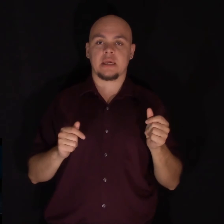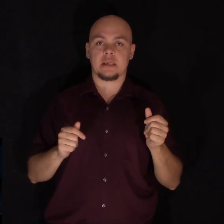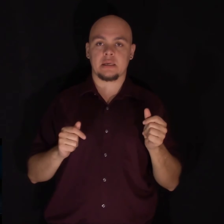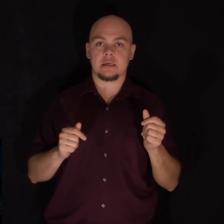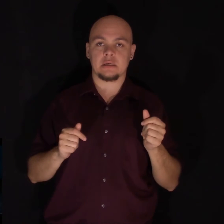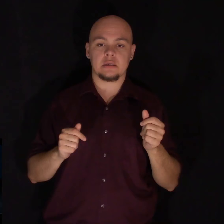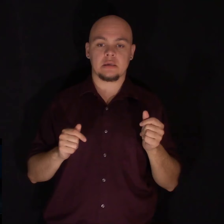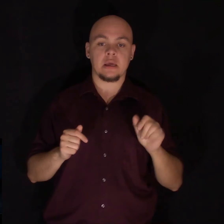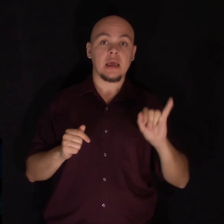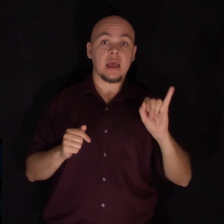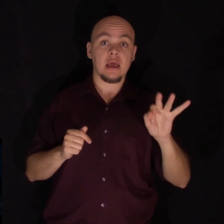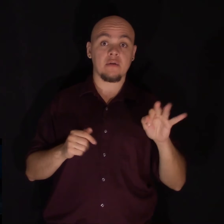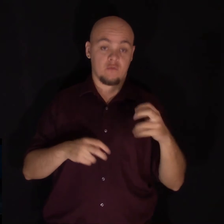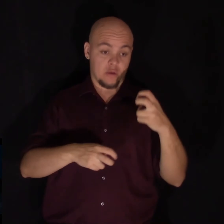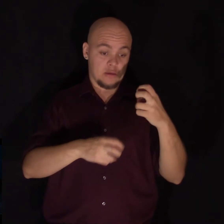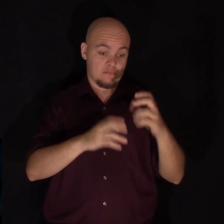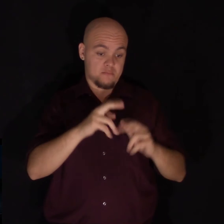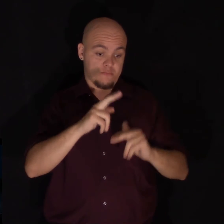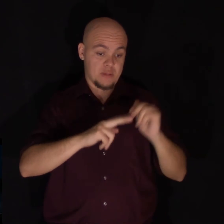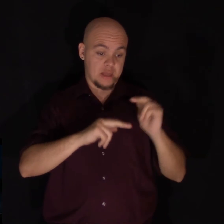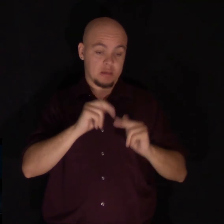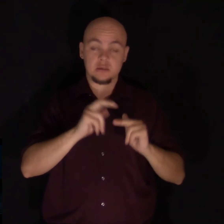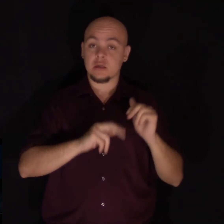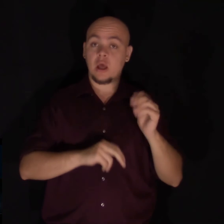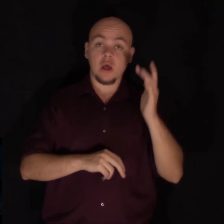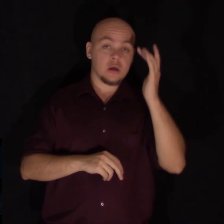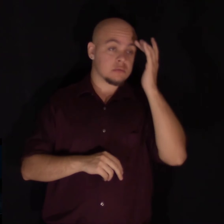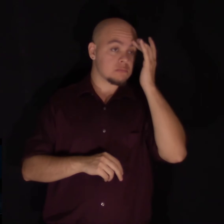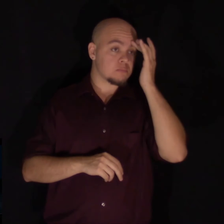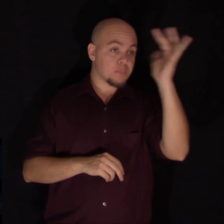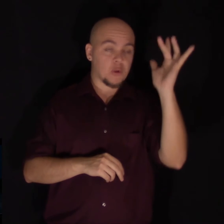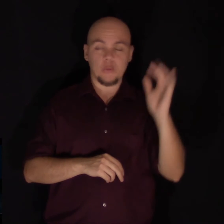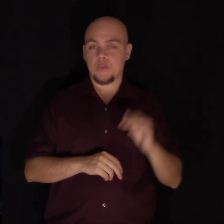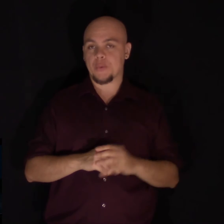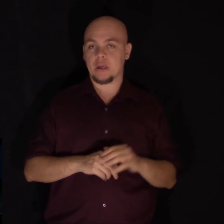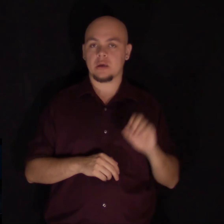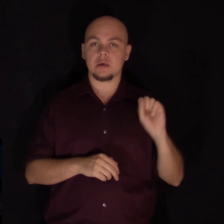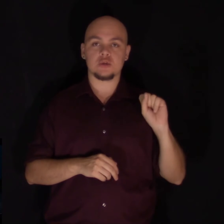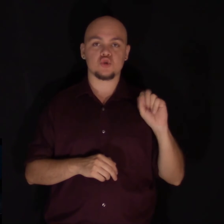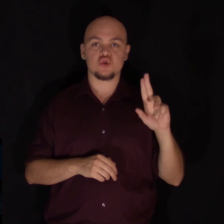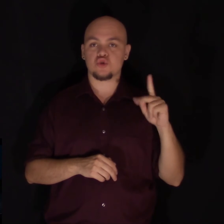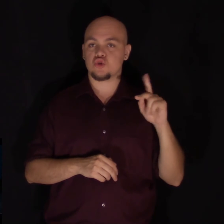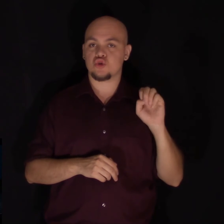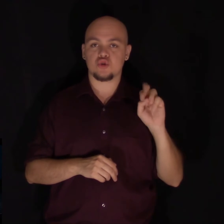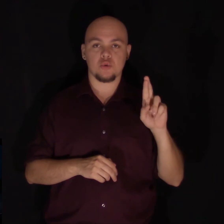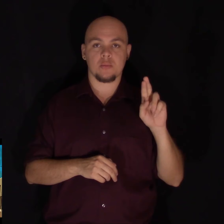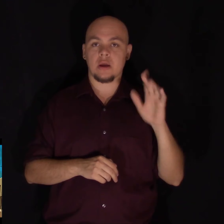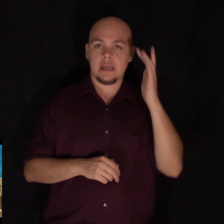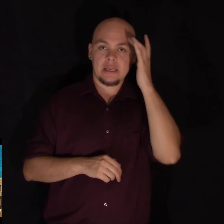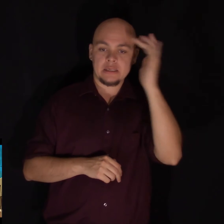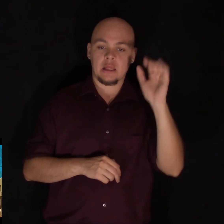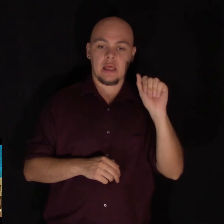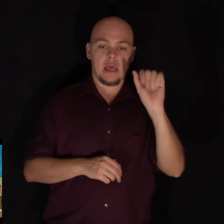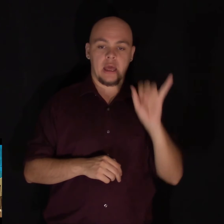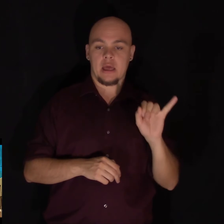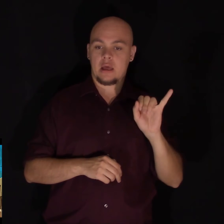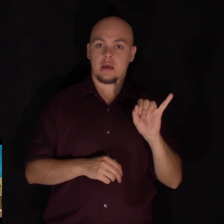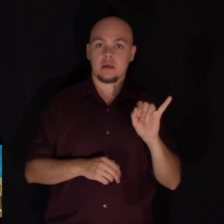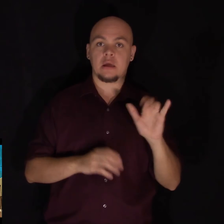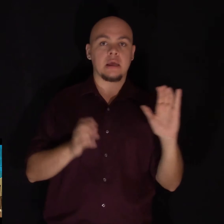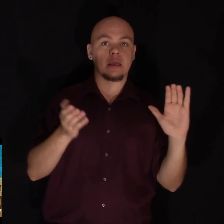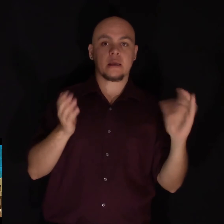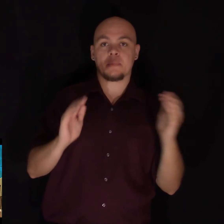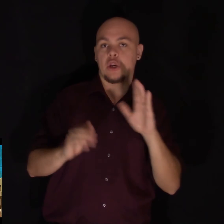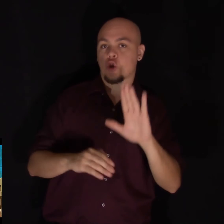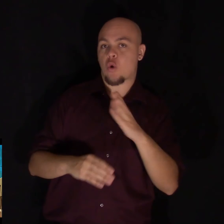imagine we just built a super intelligent AI, right, that was no smarter than your average team of researchers